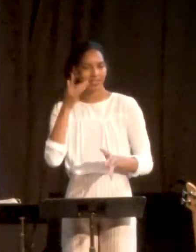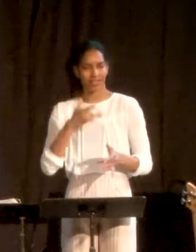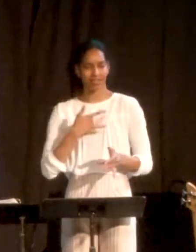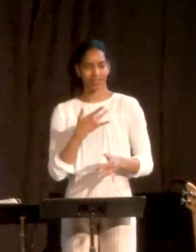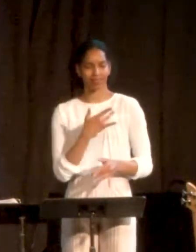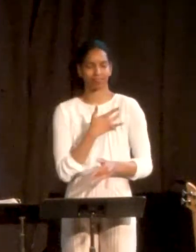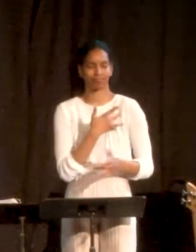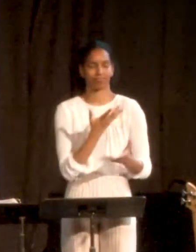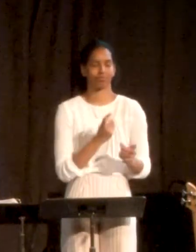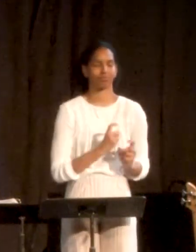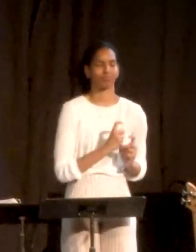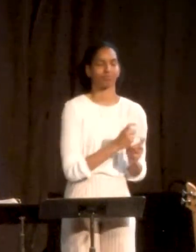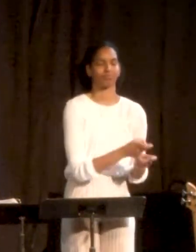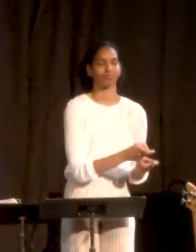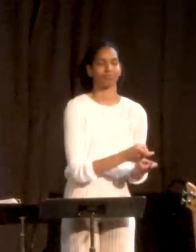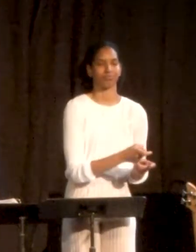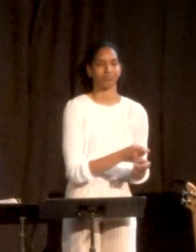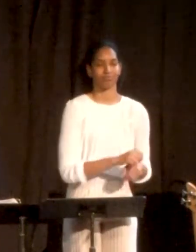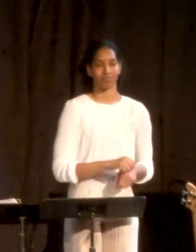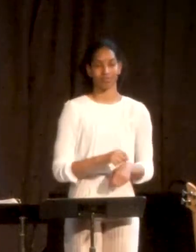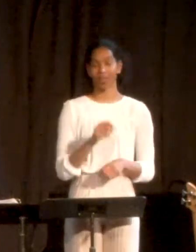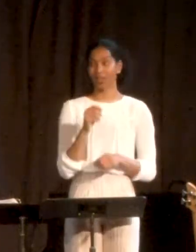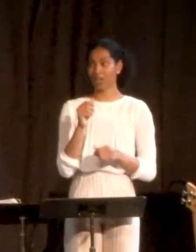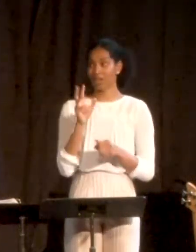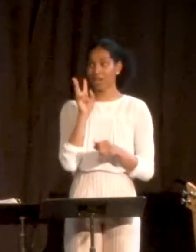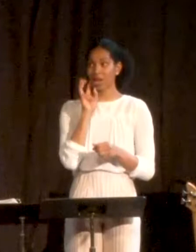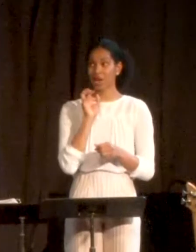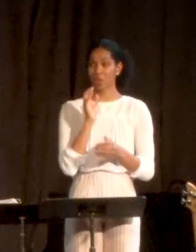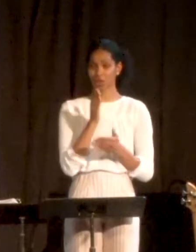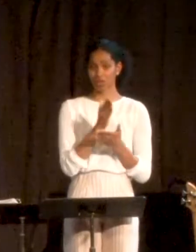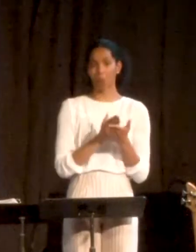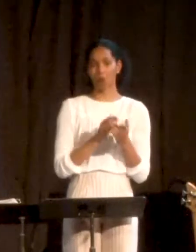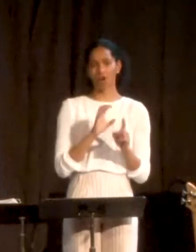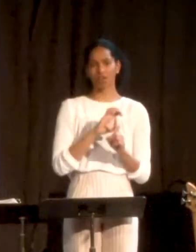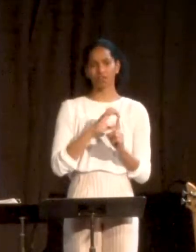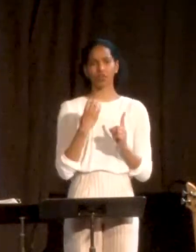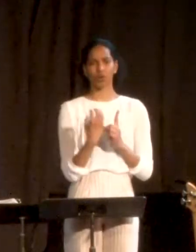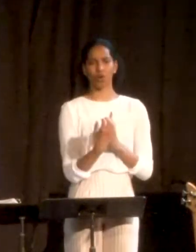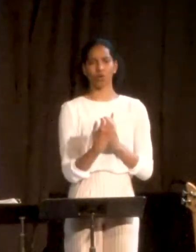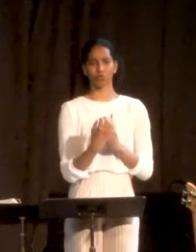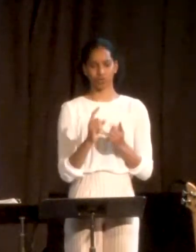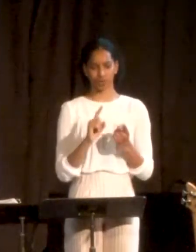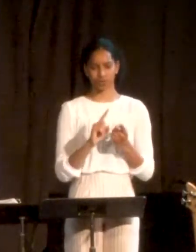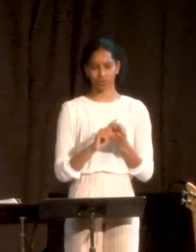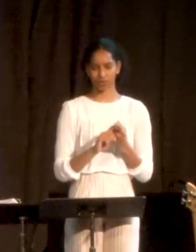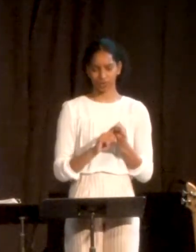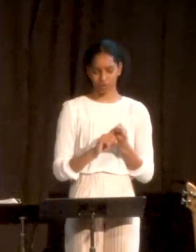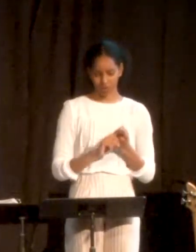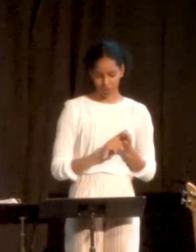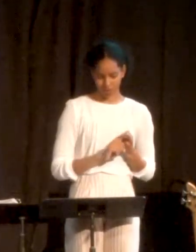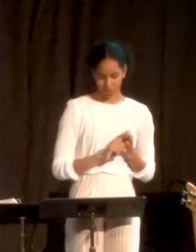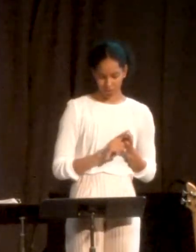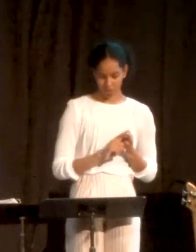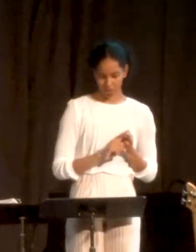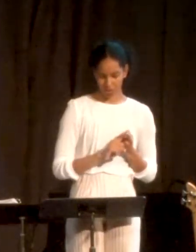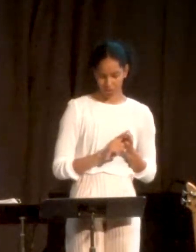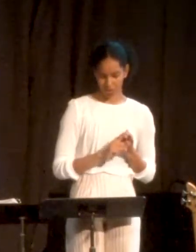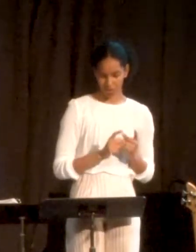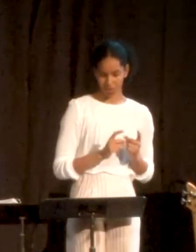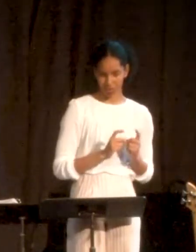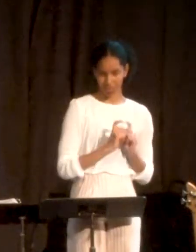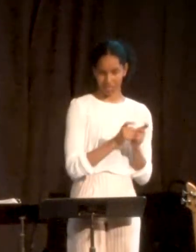if you could afford to, it was customary, you know, if you survived to retirement age, to move